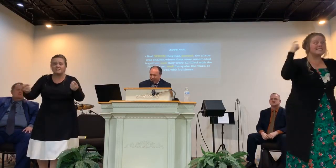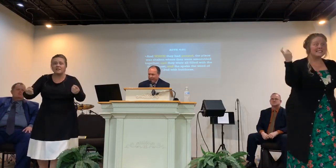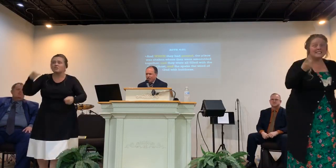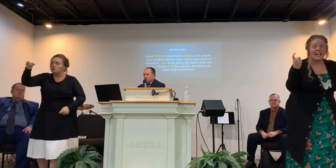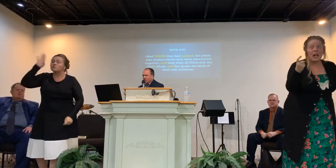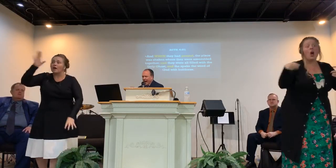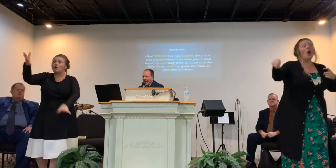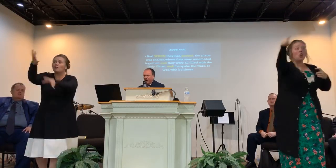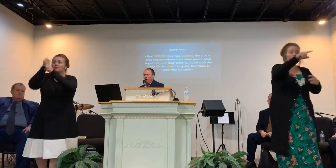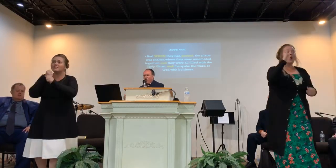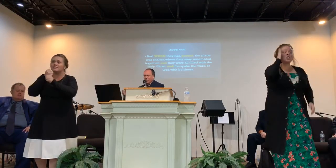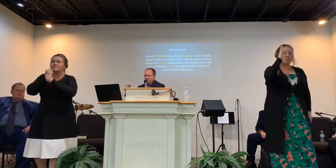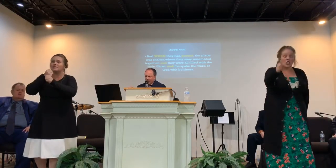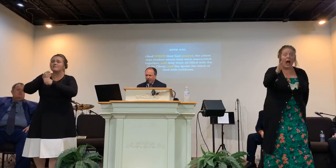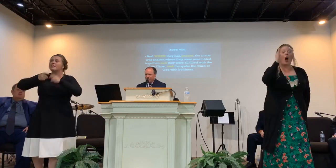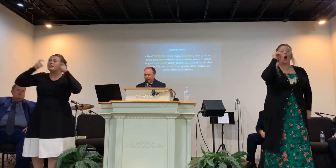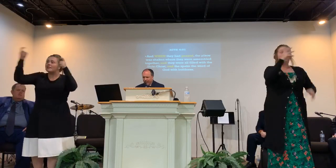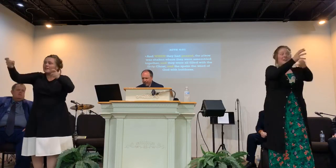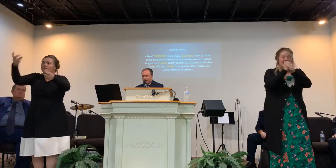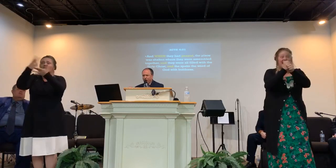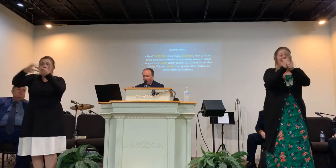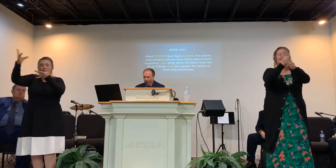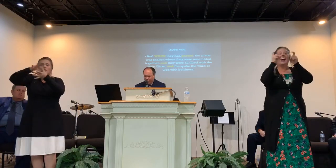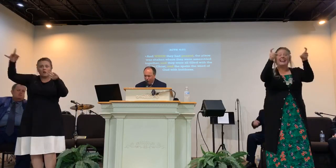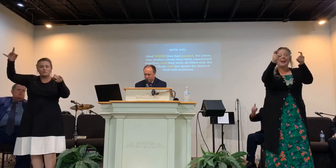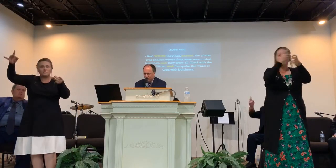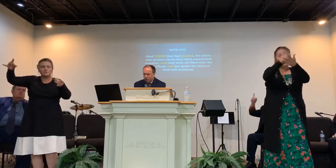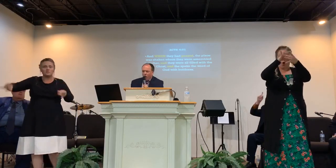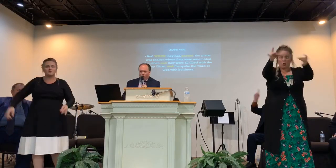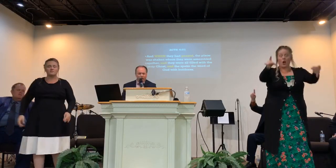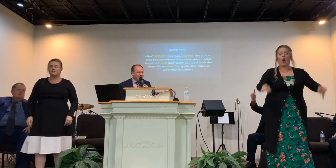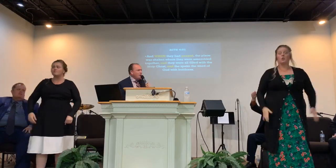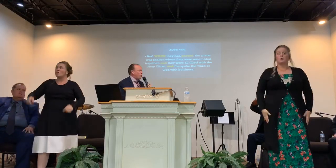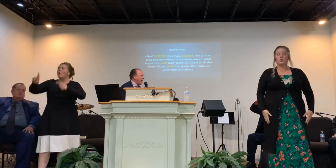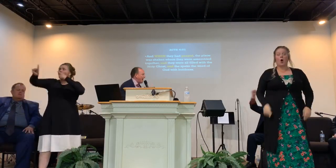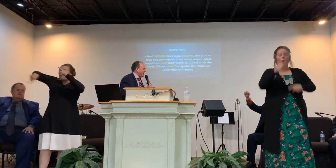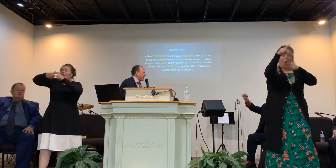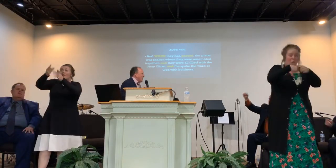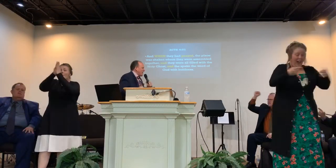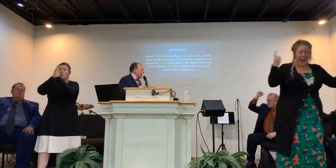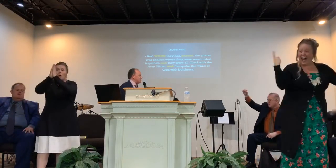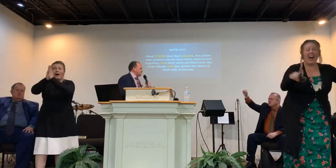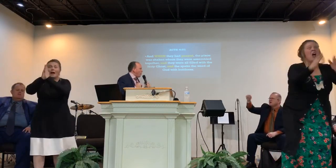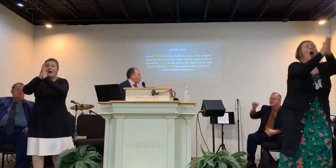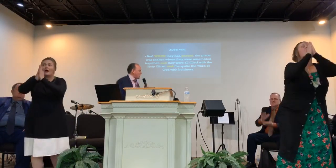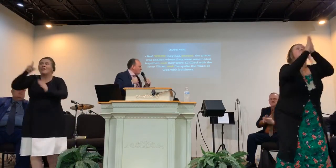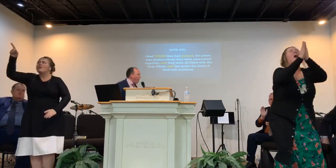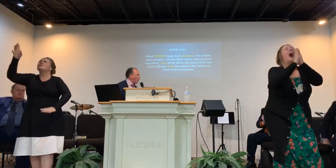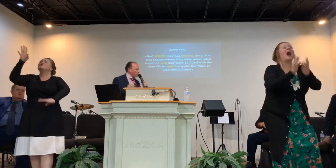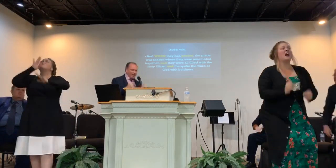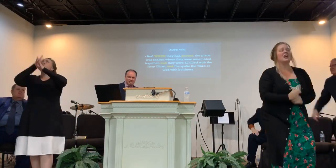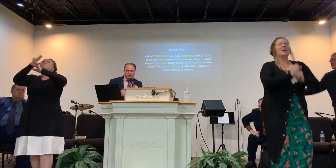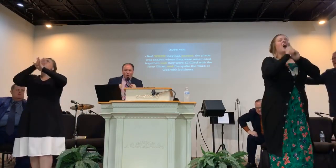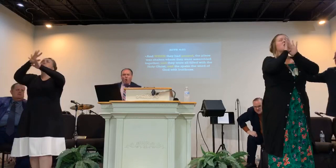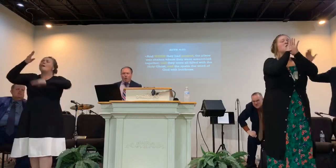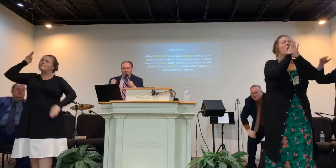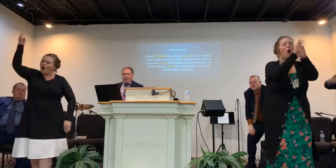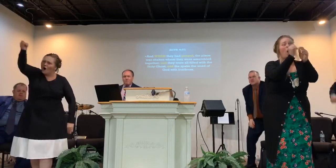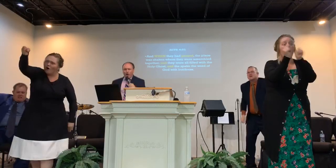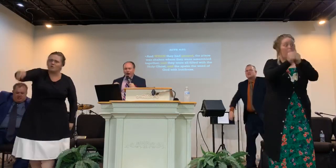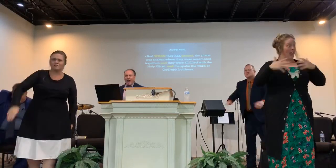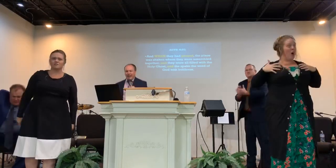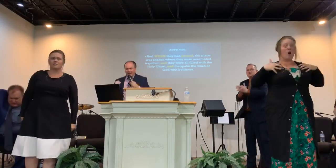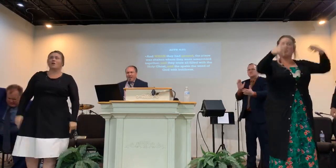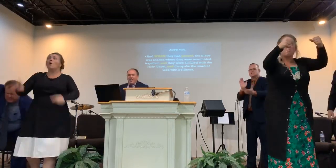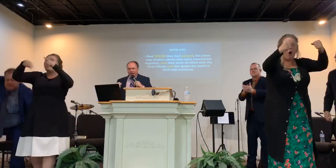sins, and ye shall receive the gift of the Holy Ghost." When they prayed, they spoke with boldness. When